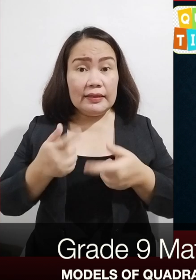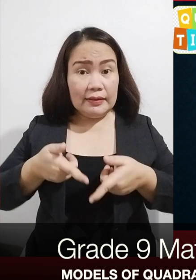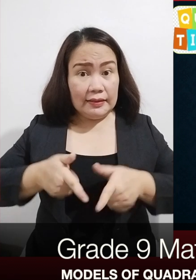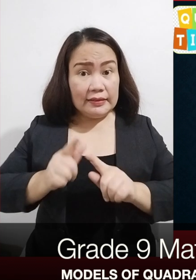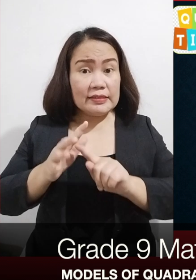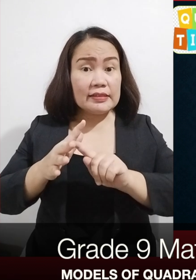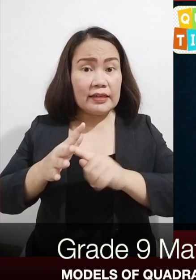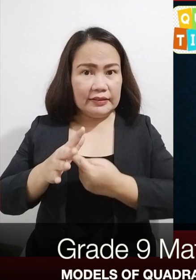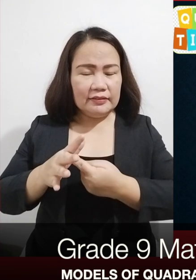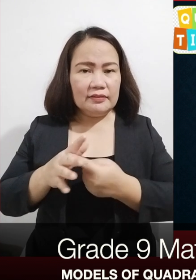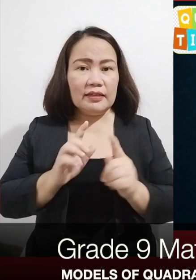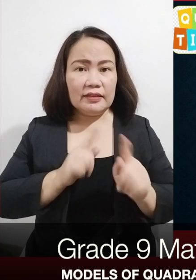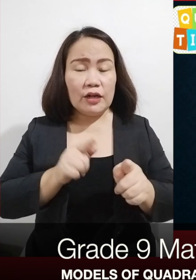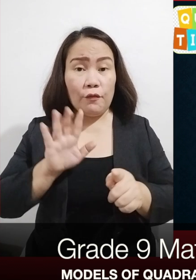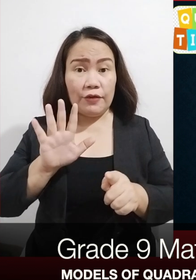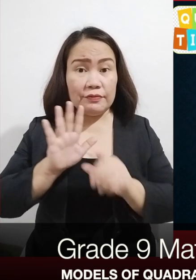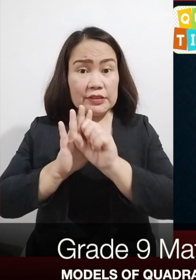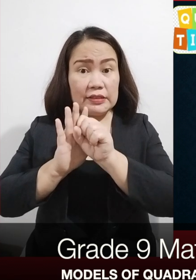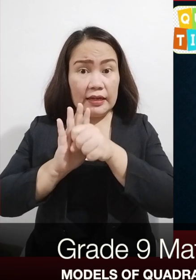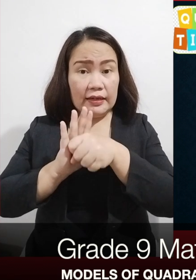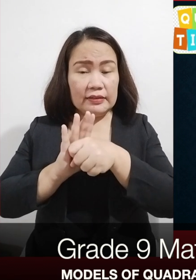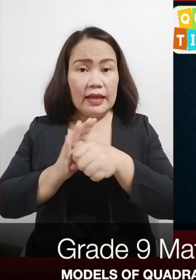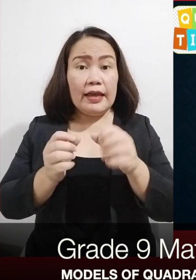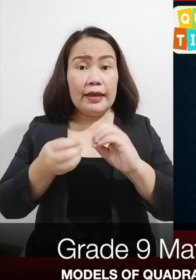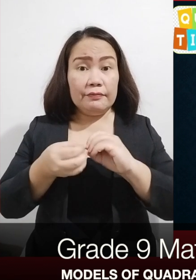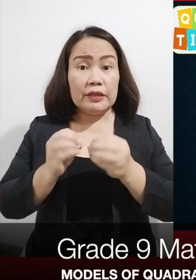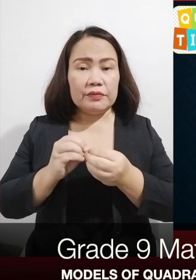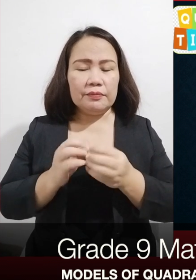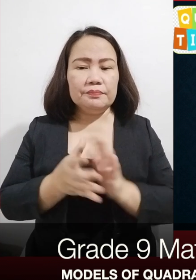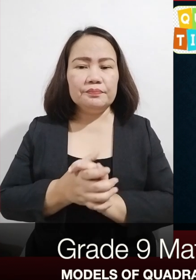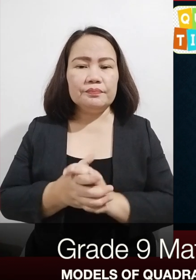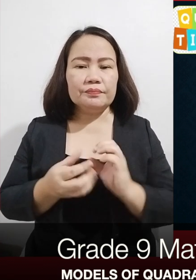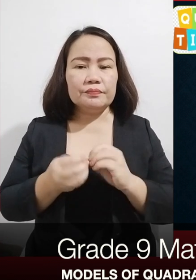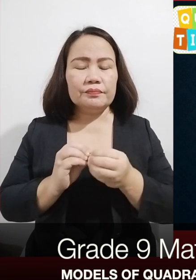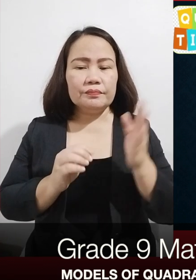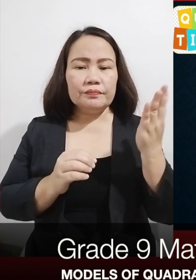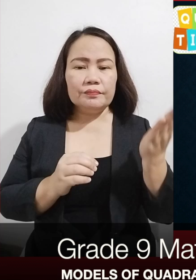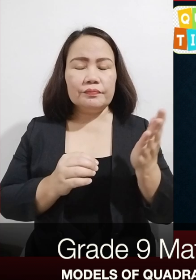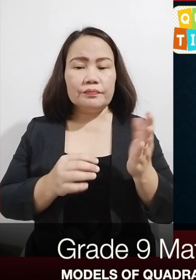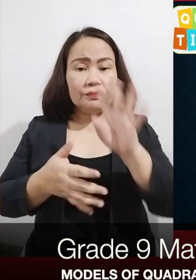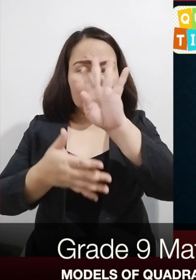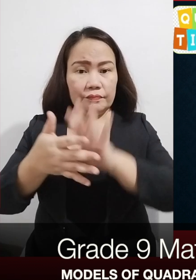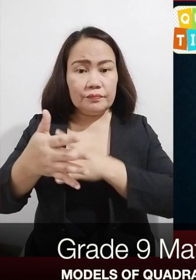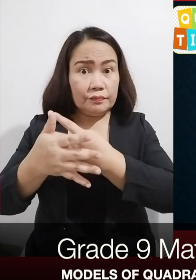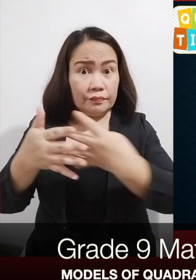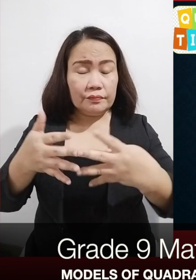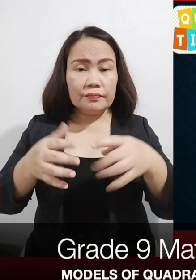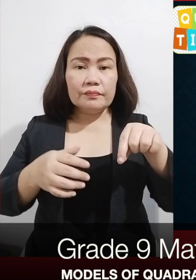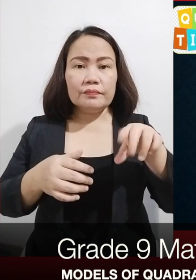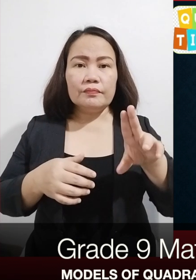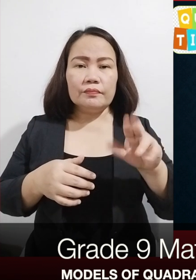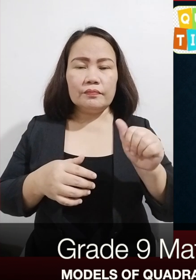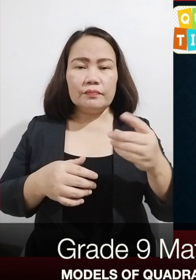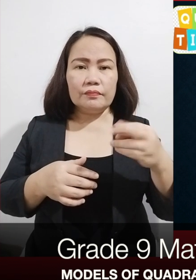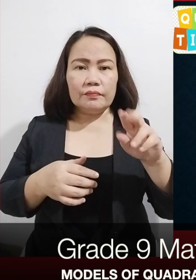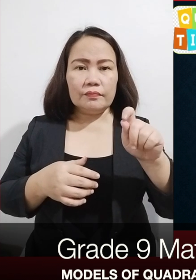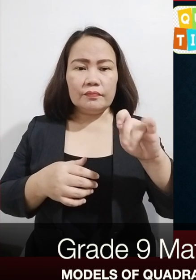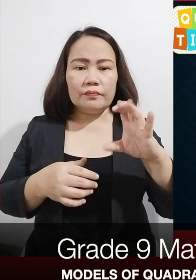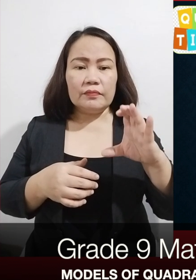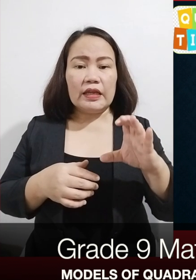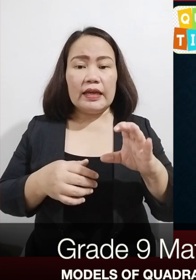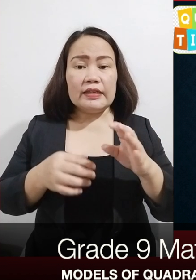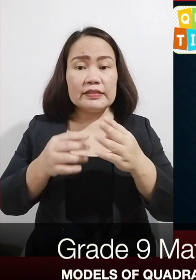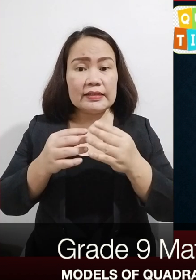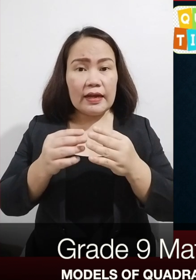5 seconds to answer each question. Number 1. The graph of a quadratic function is a